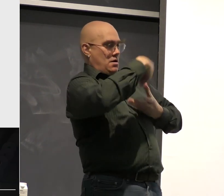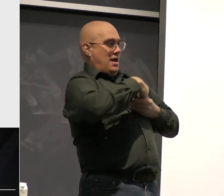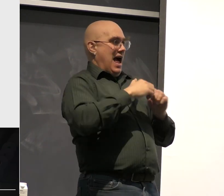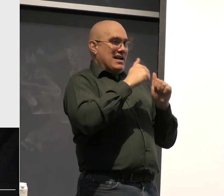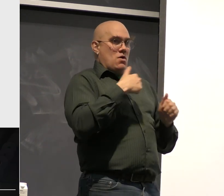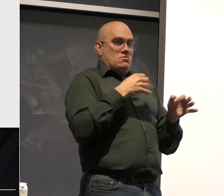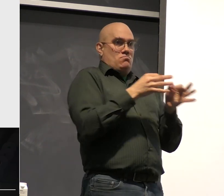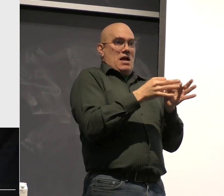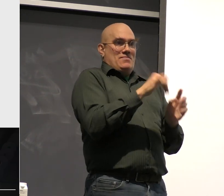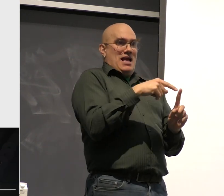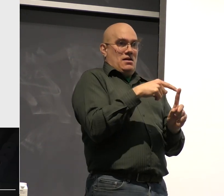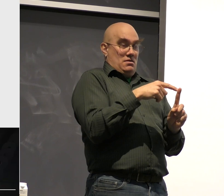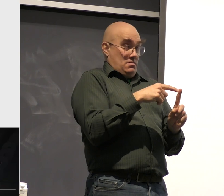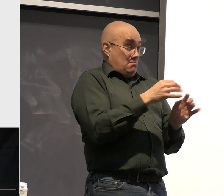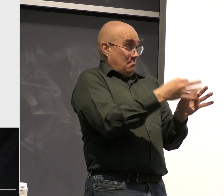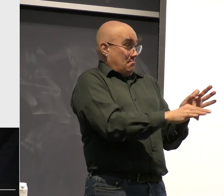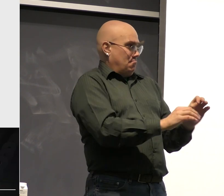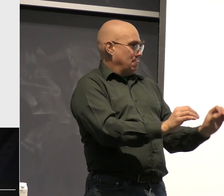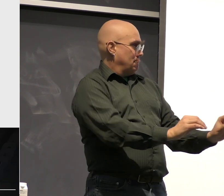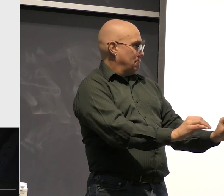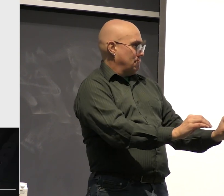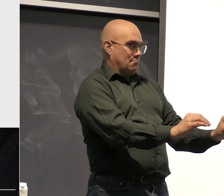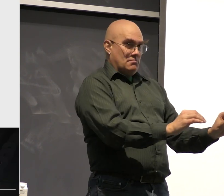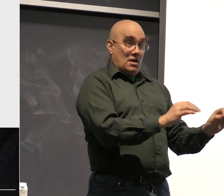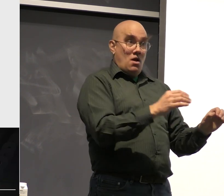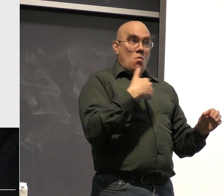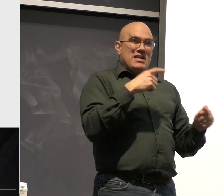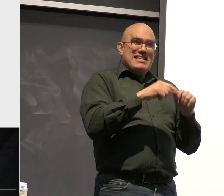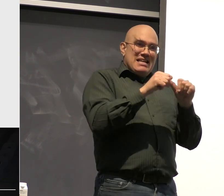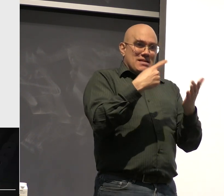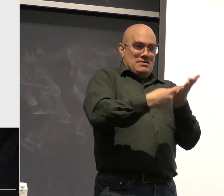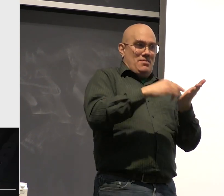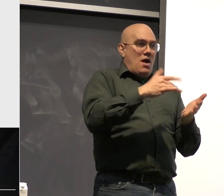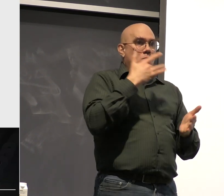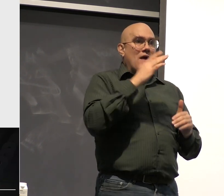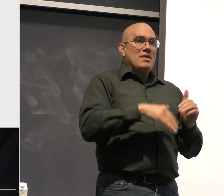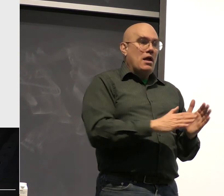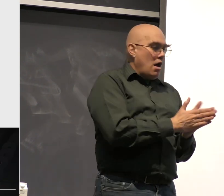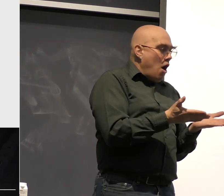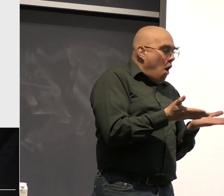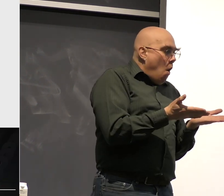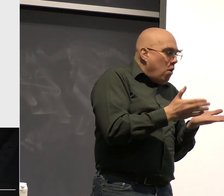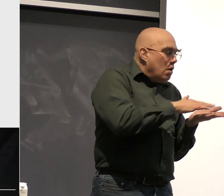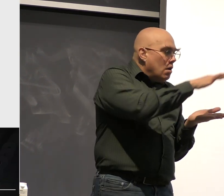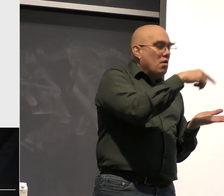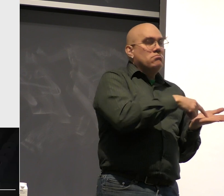one community and how can we describe that lived experience. Not just one way. We have to continue to talk about it